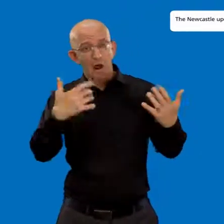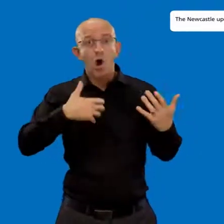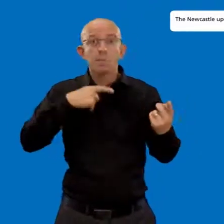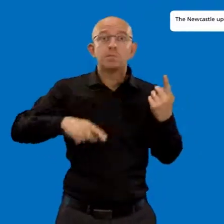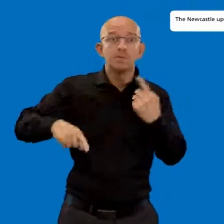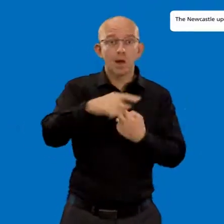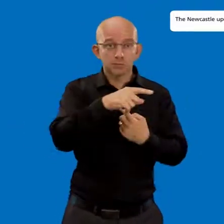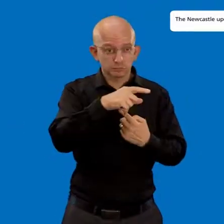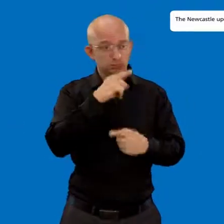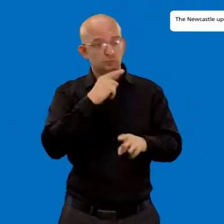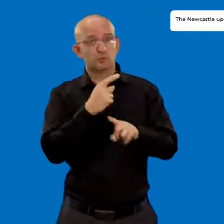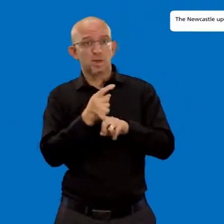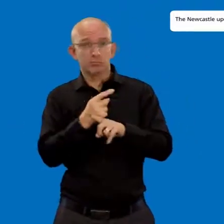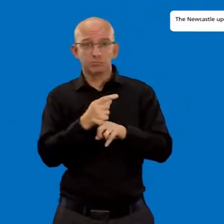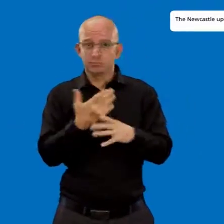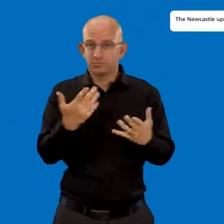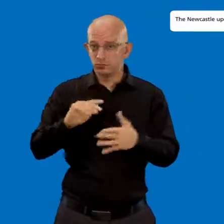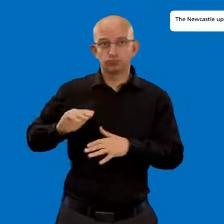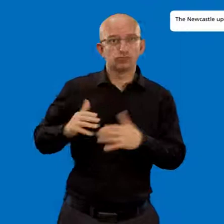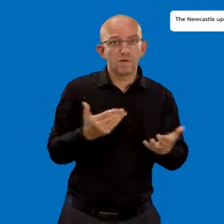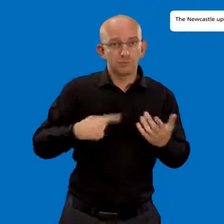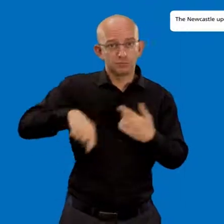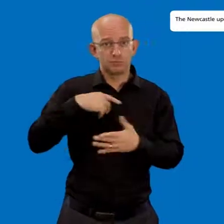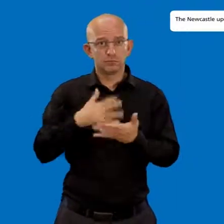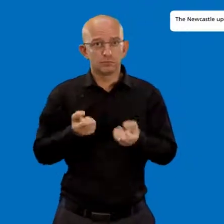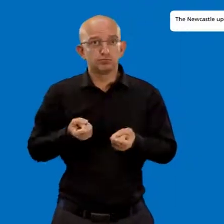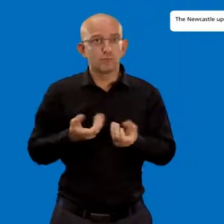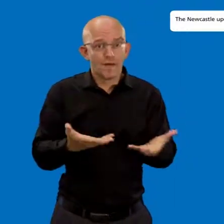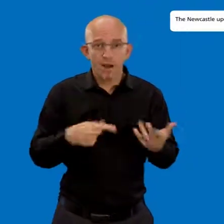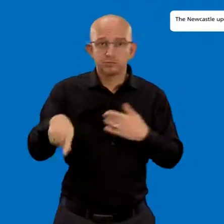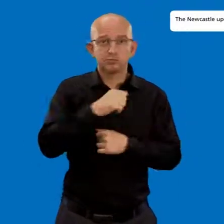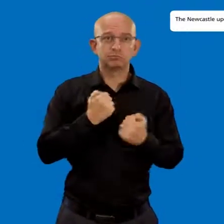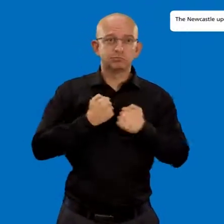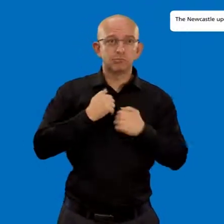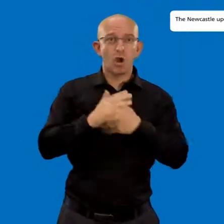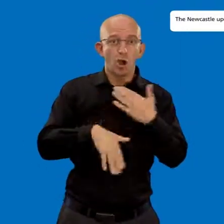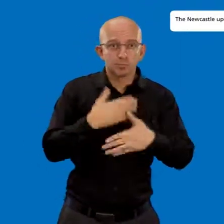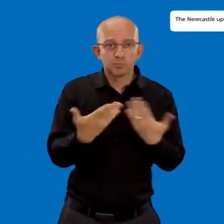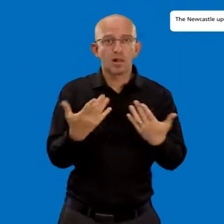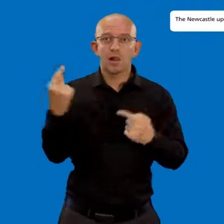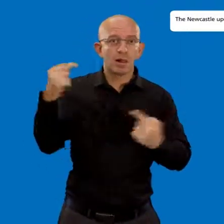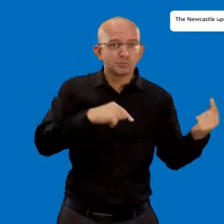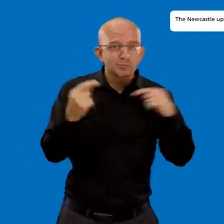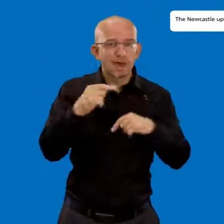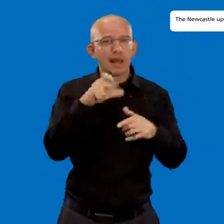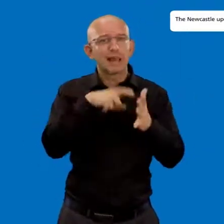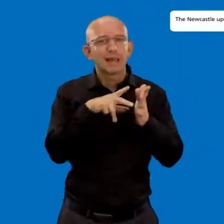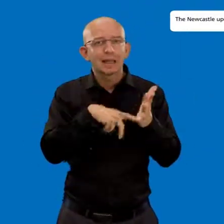about the services we provide at our hospitals' outpatient clinics, community clinics, and